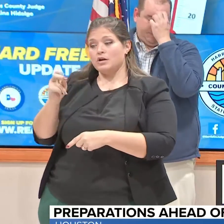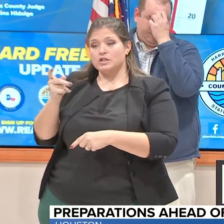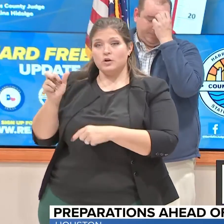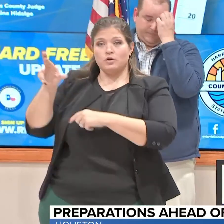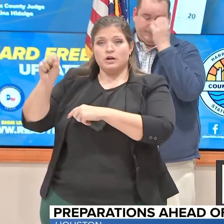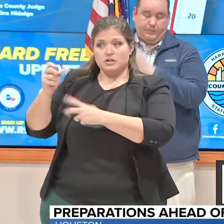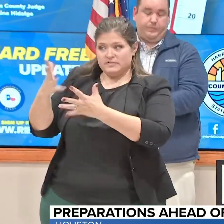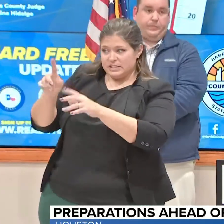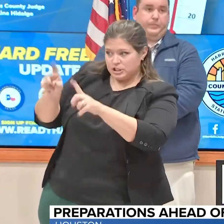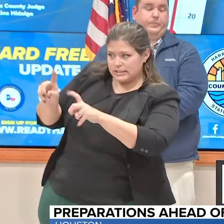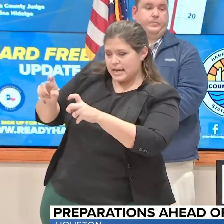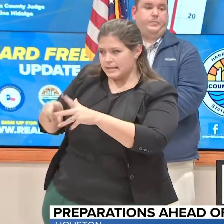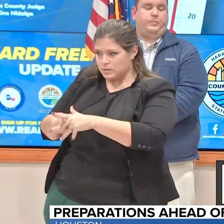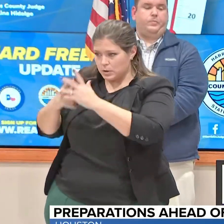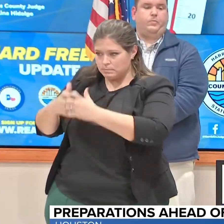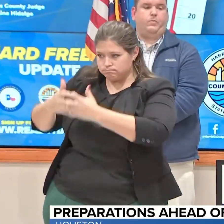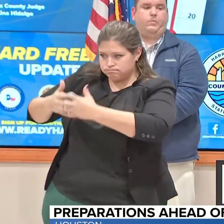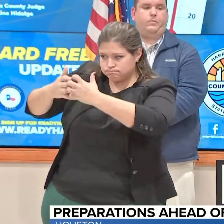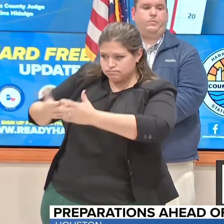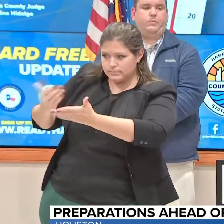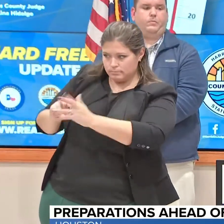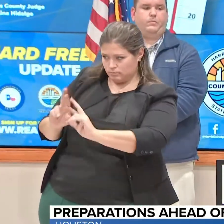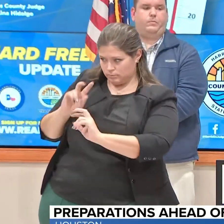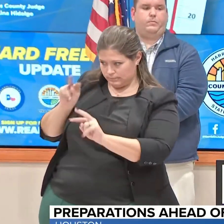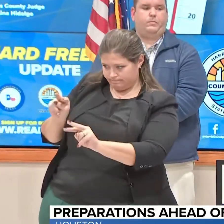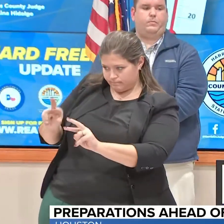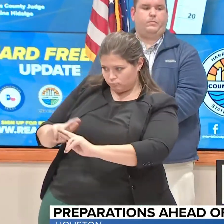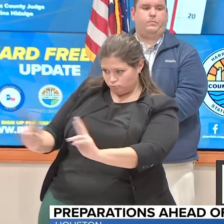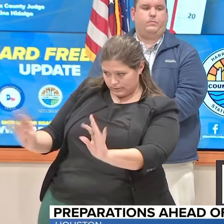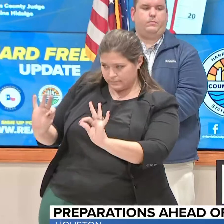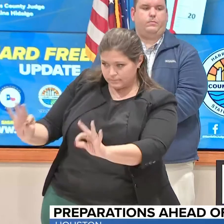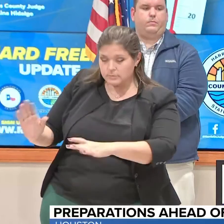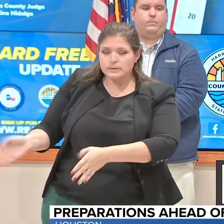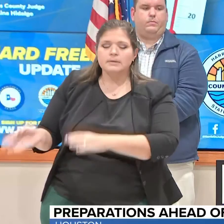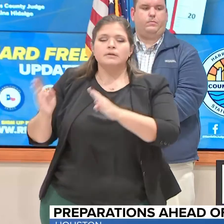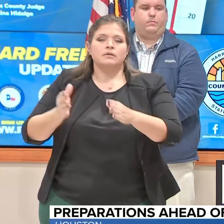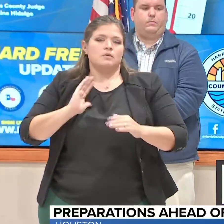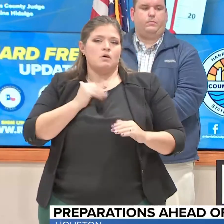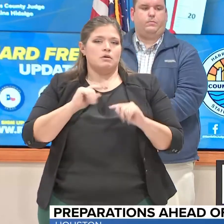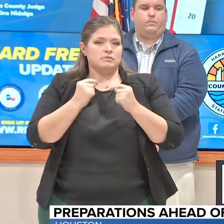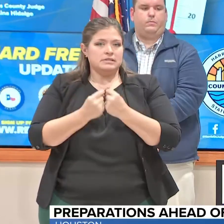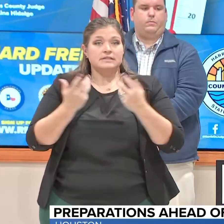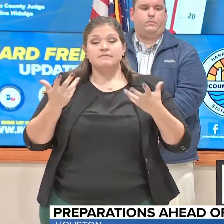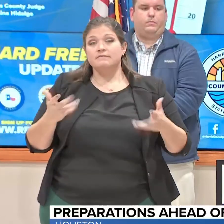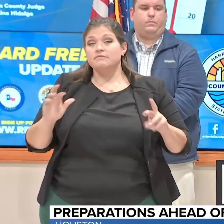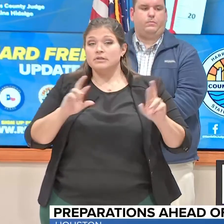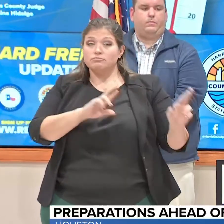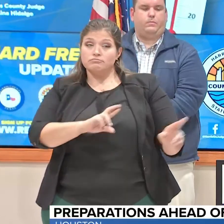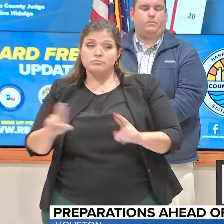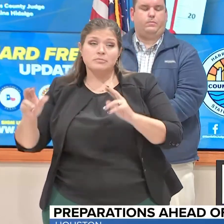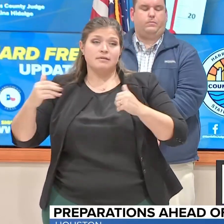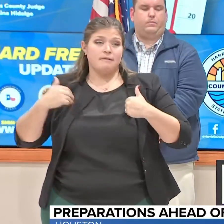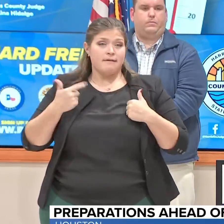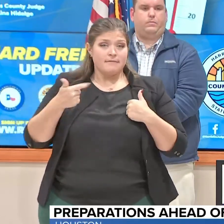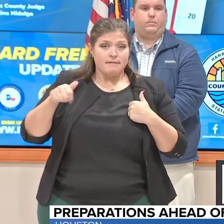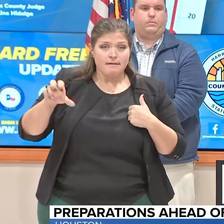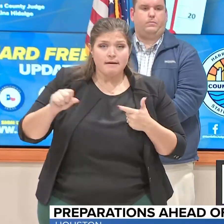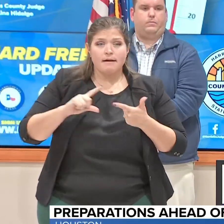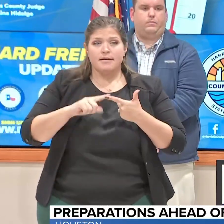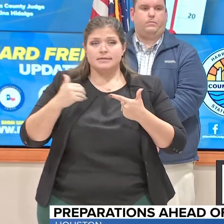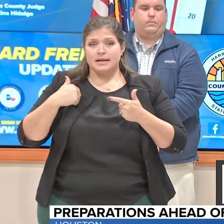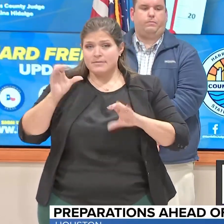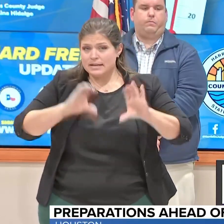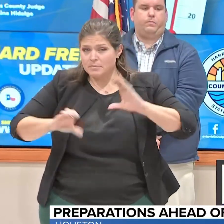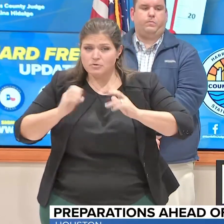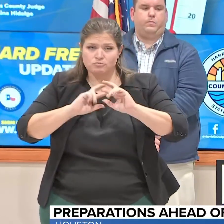them just to make sure that they are ready. Our teams have stocked up on fuel and chemicals, so